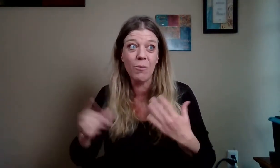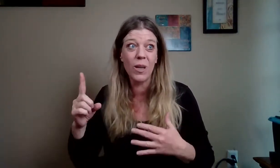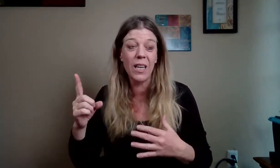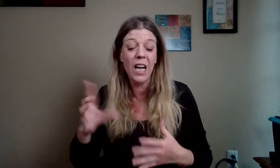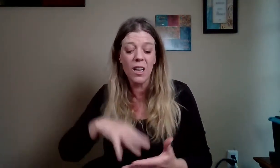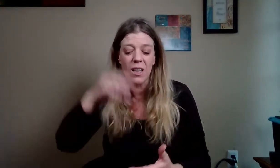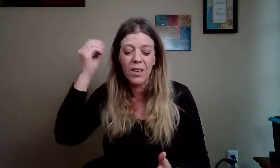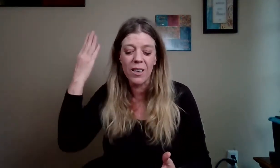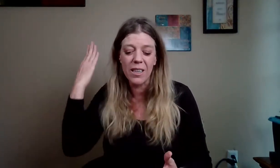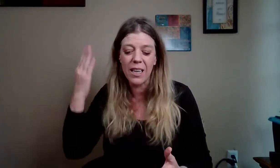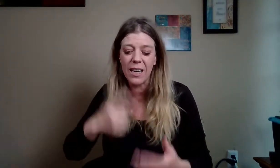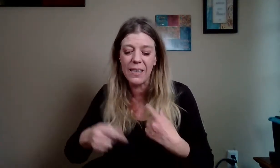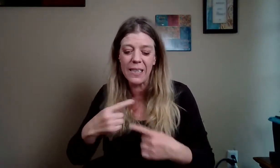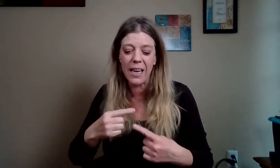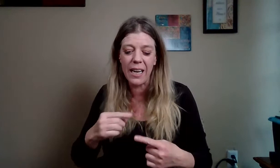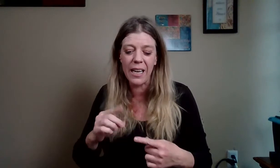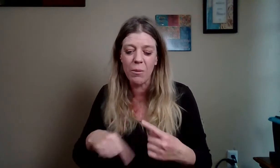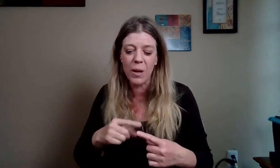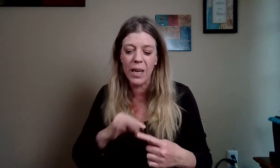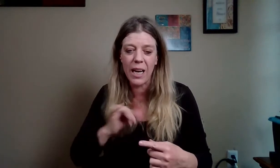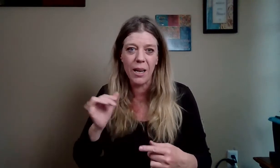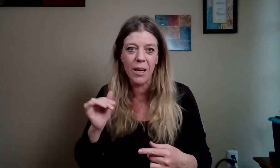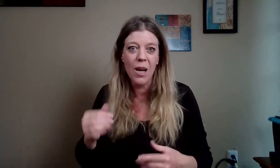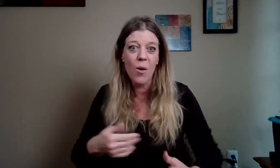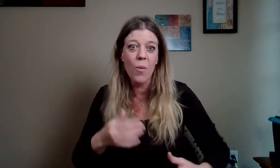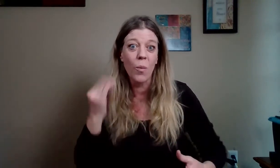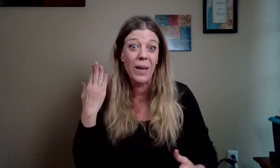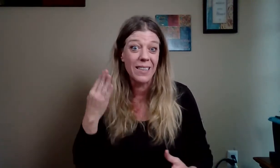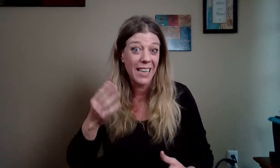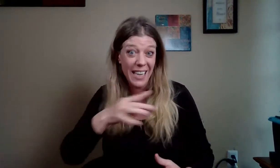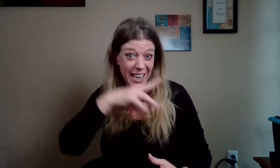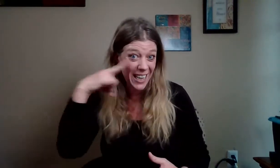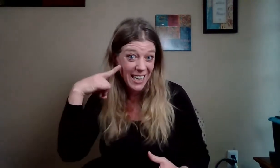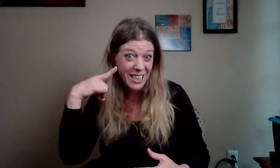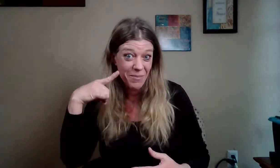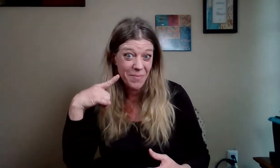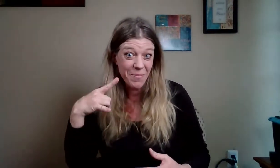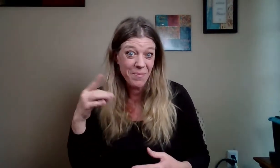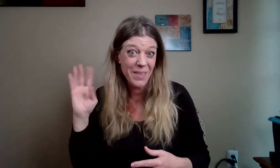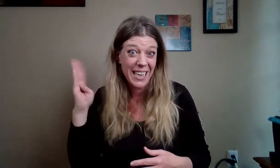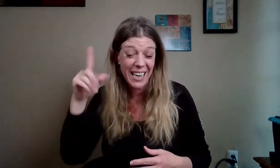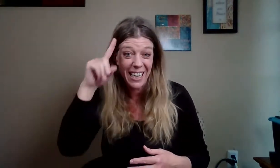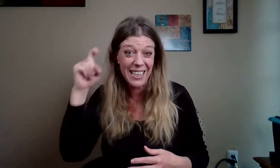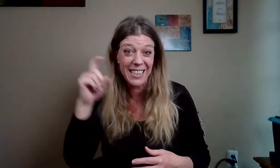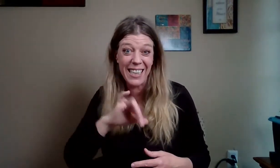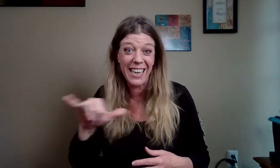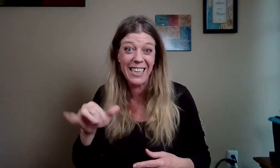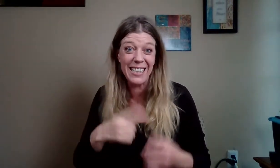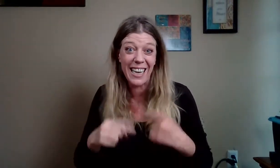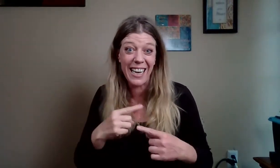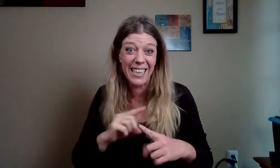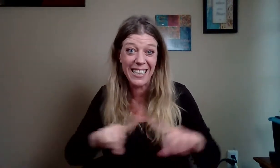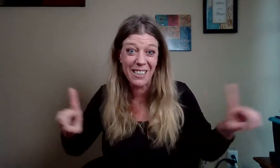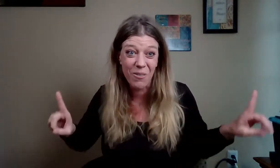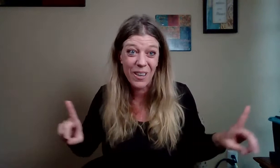someone learned a sign when I was a kid because they sign